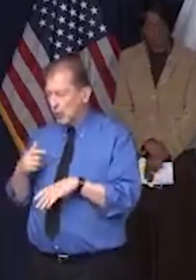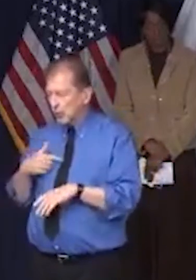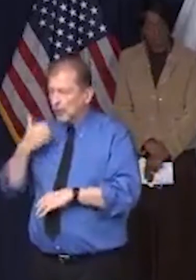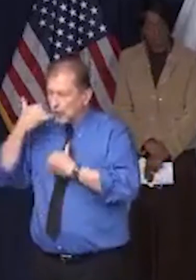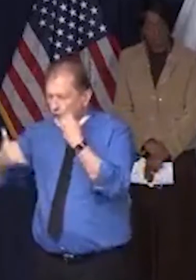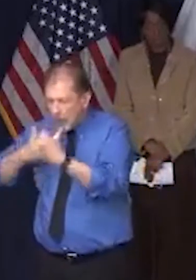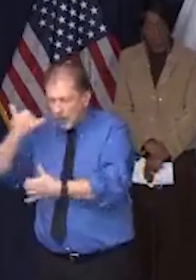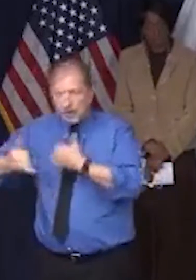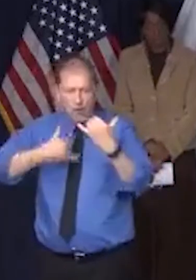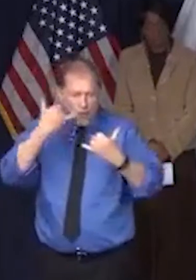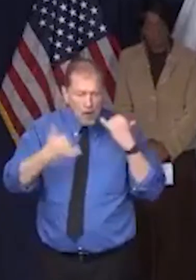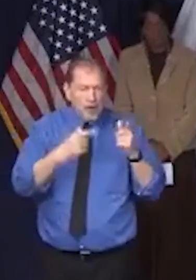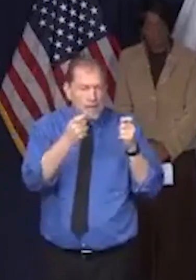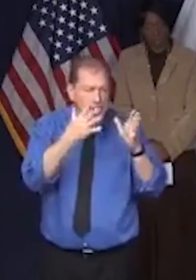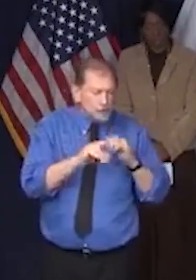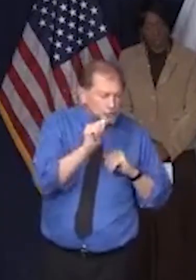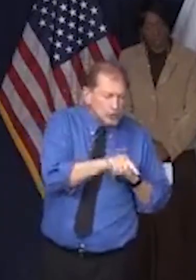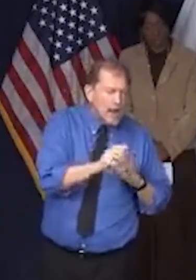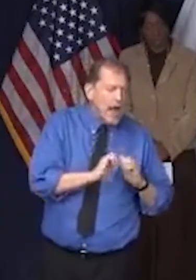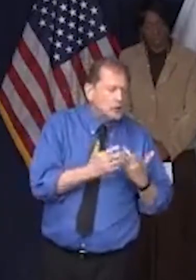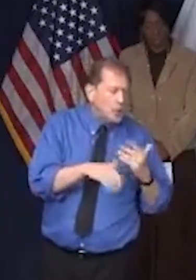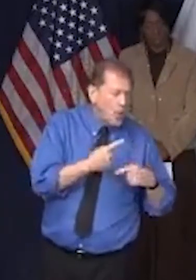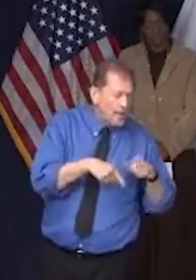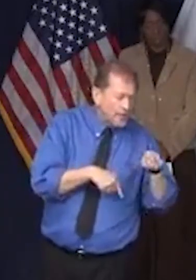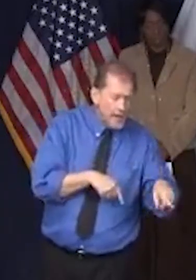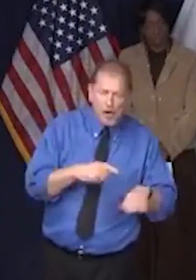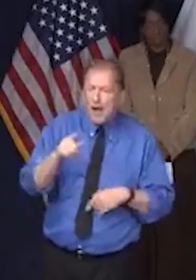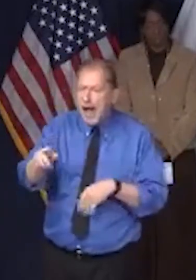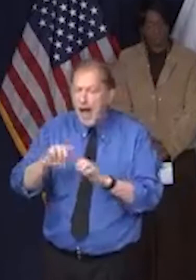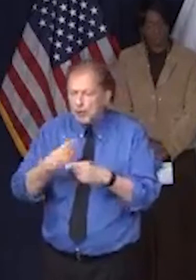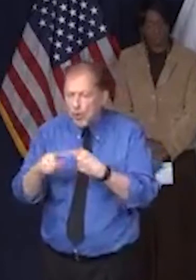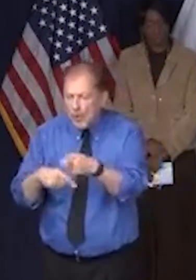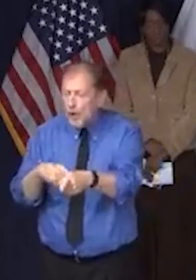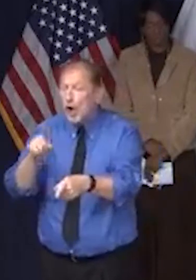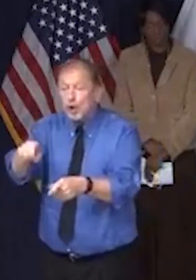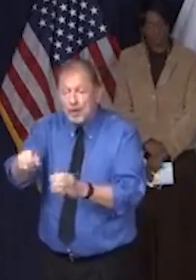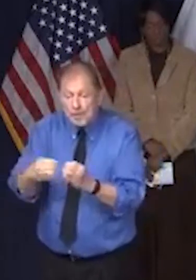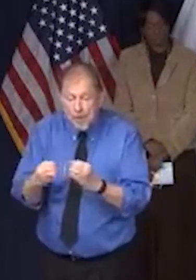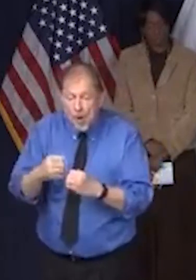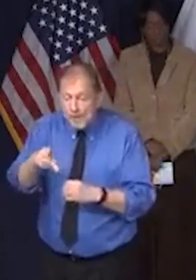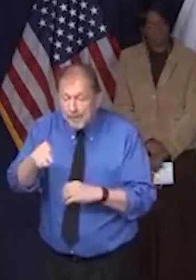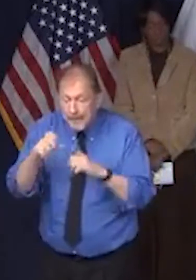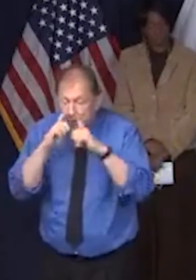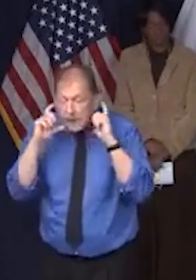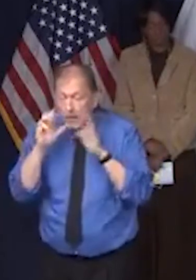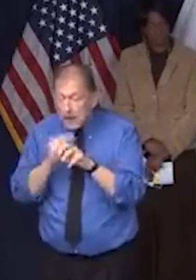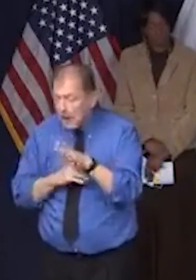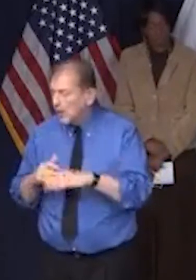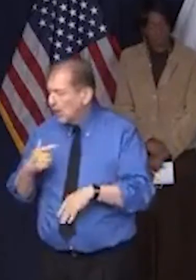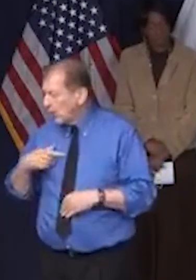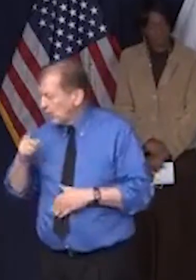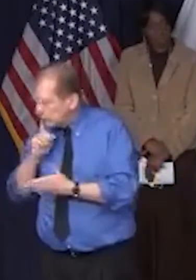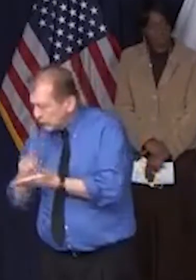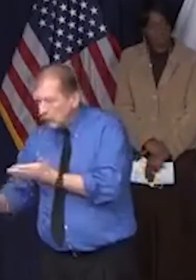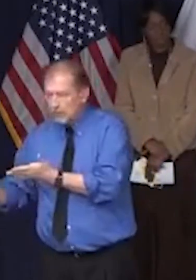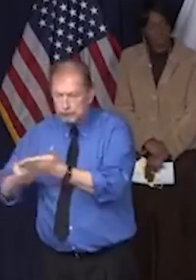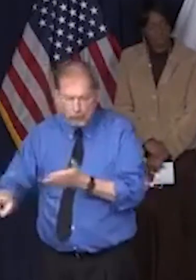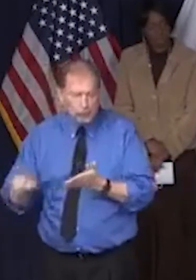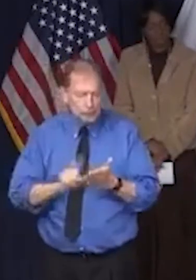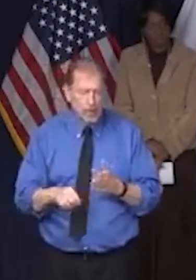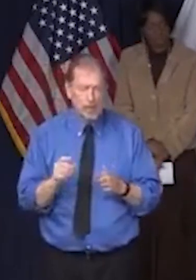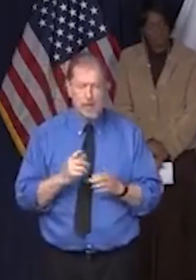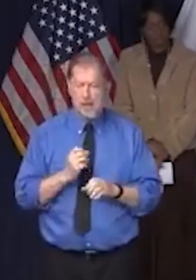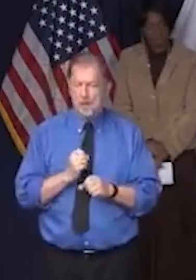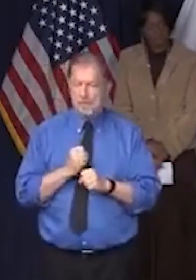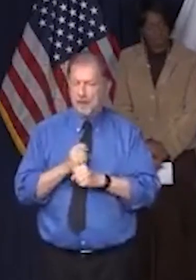leaders and managers of those facilities. We are delivering PPE. We're making sure that there are guidelines for them to